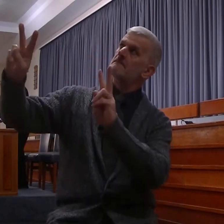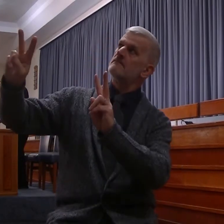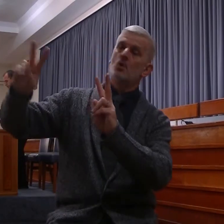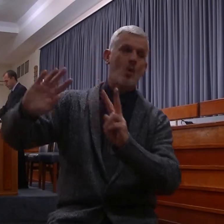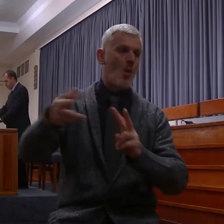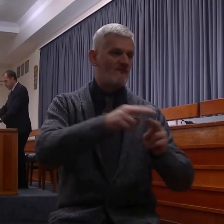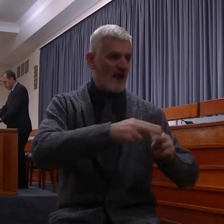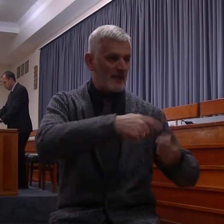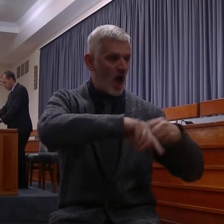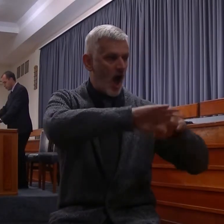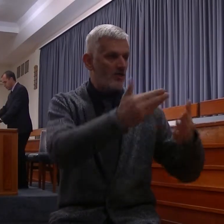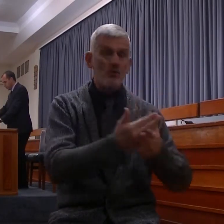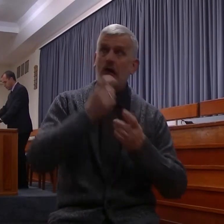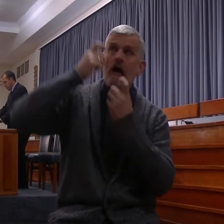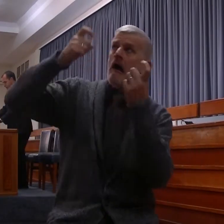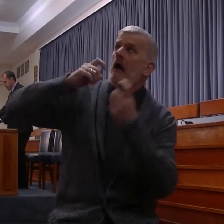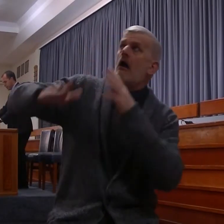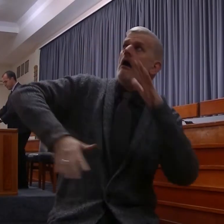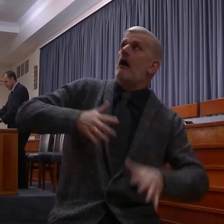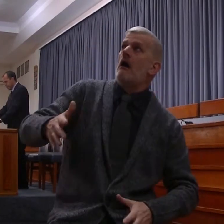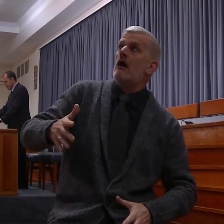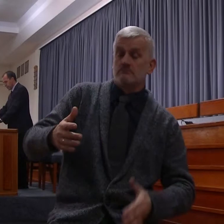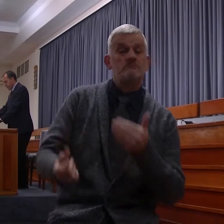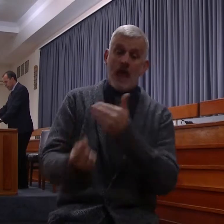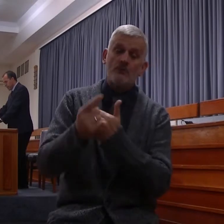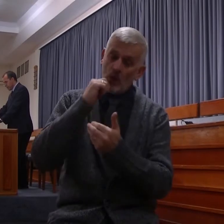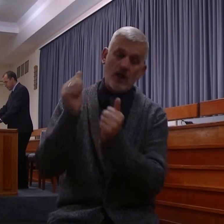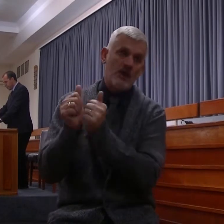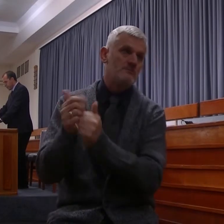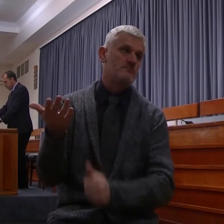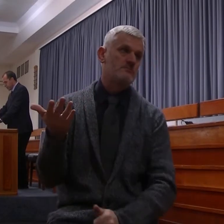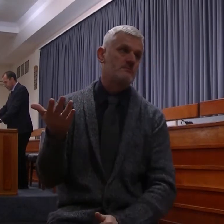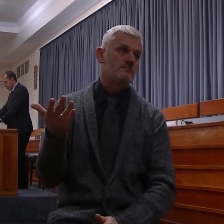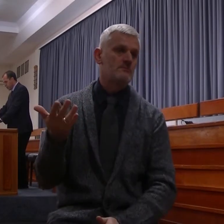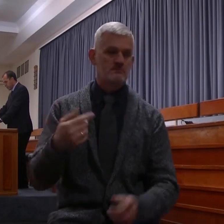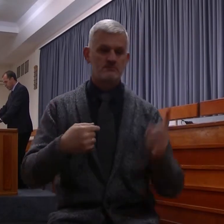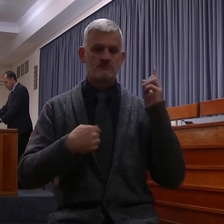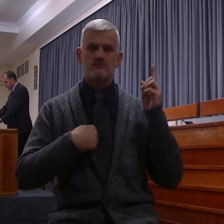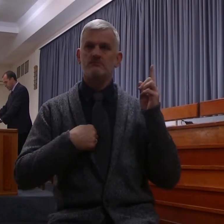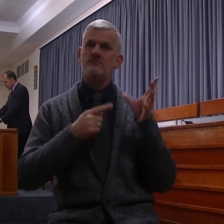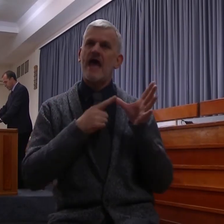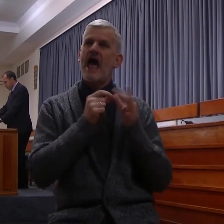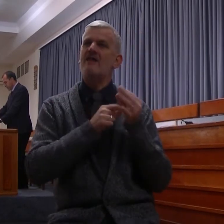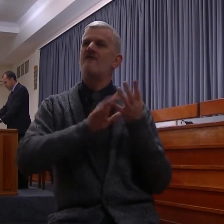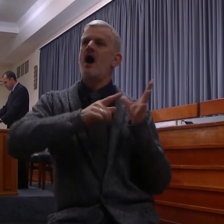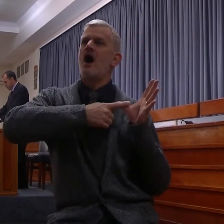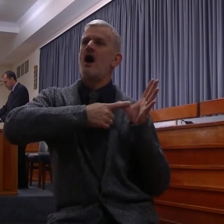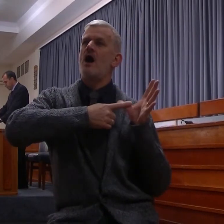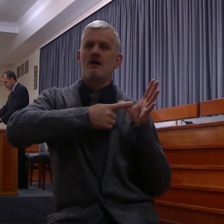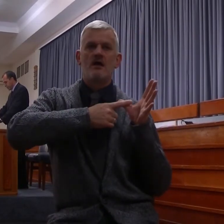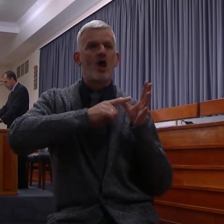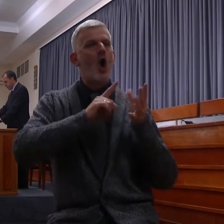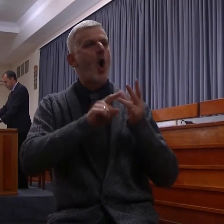him. Even so, amen. I am Alpha and Omega, the beginning